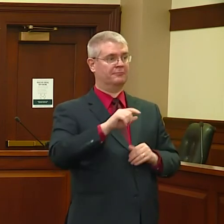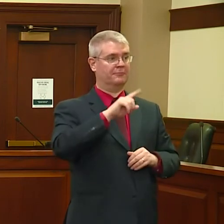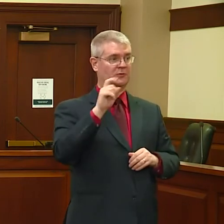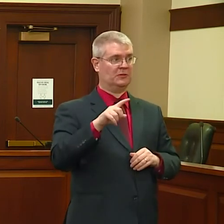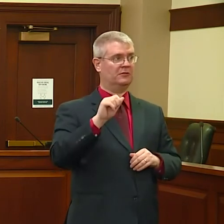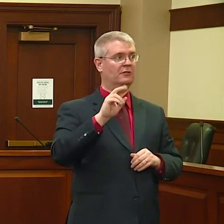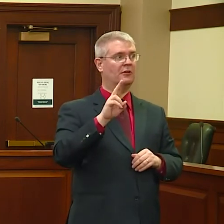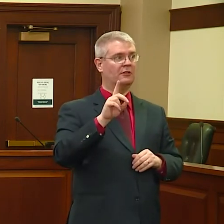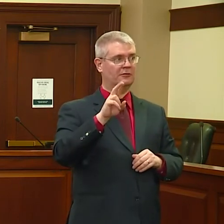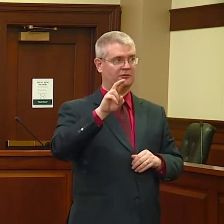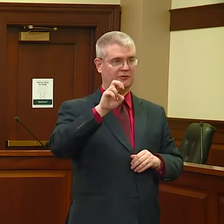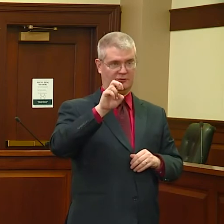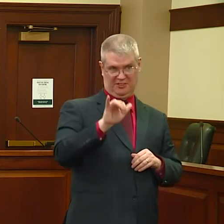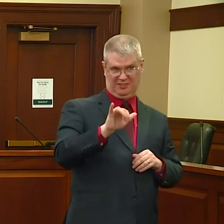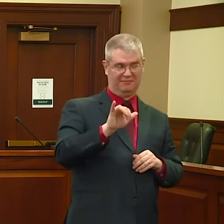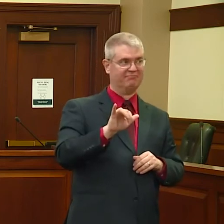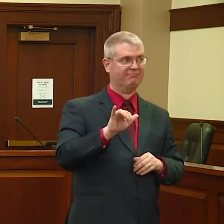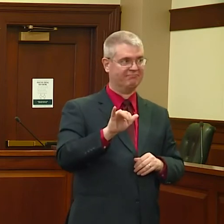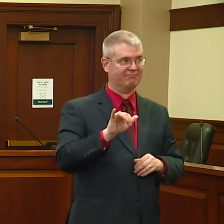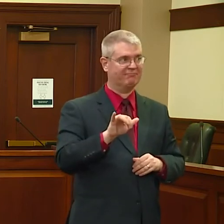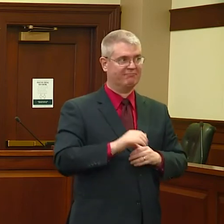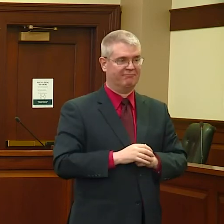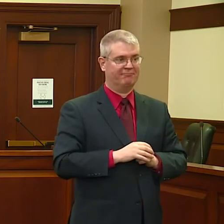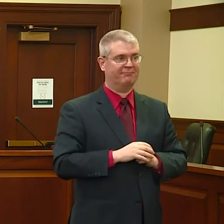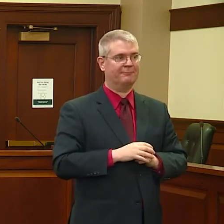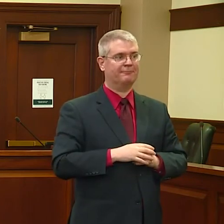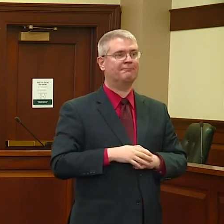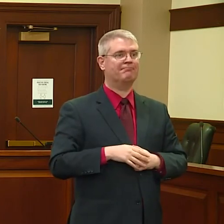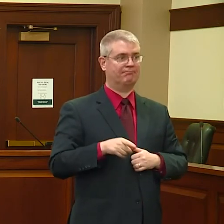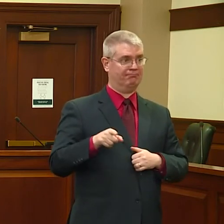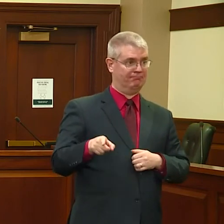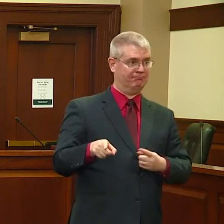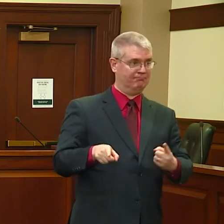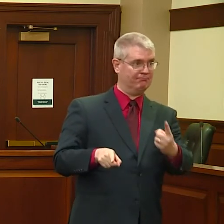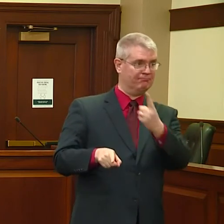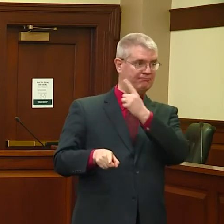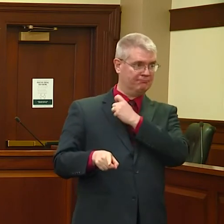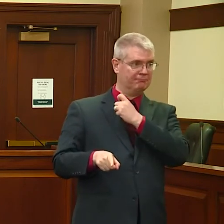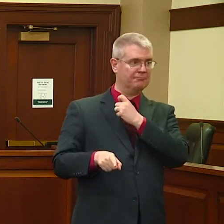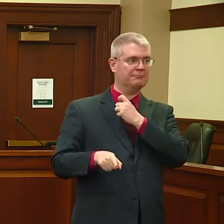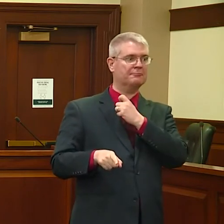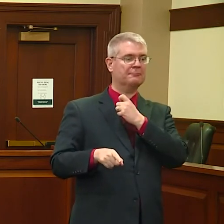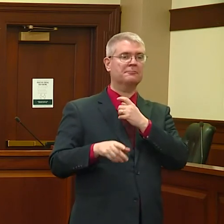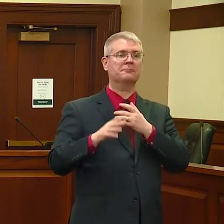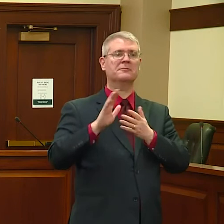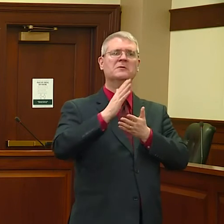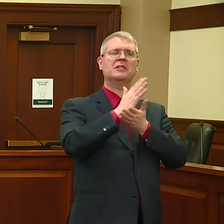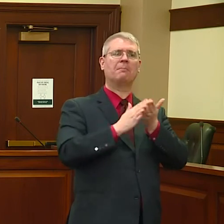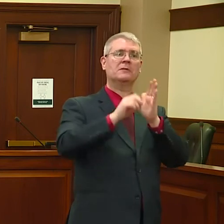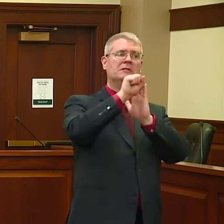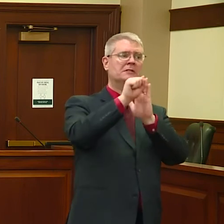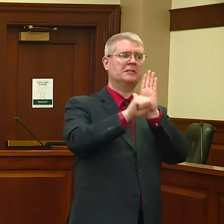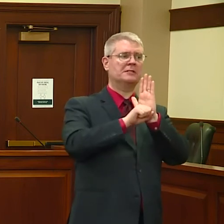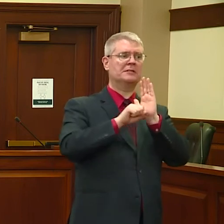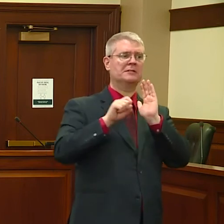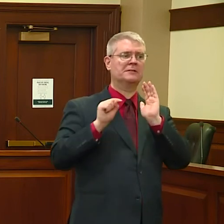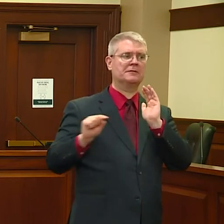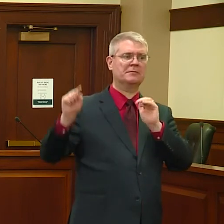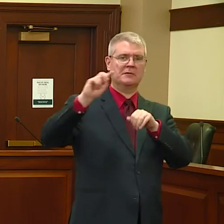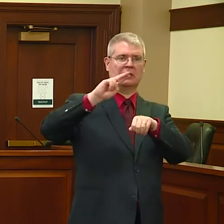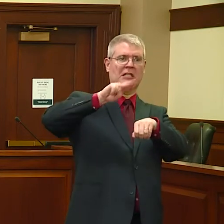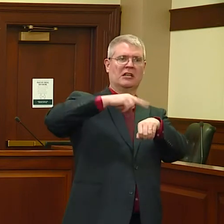staffing shortages at long-term care facilities like the one we saw in Idaho Falls. Do you have any plans to call